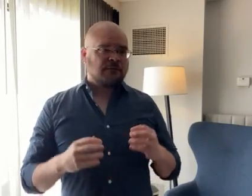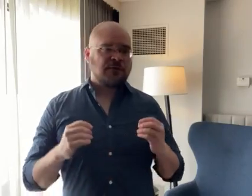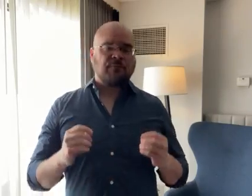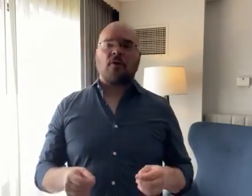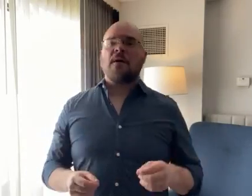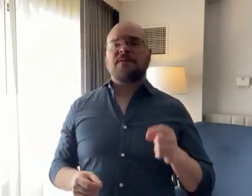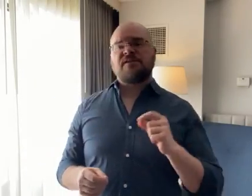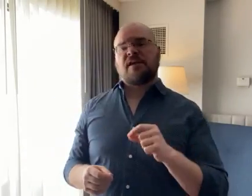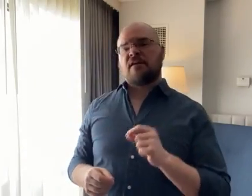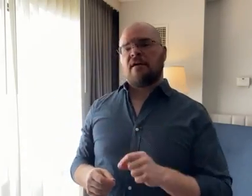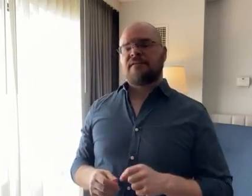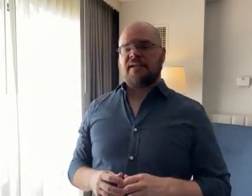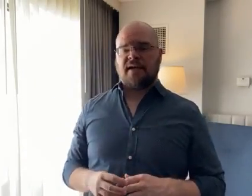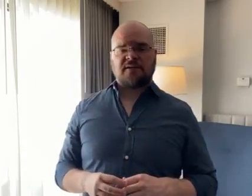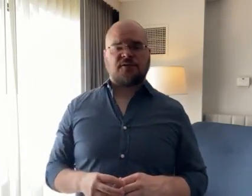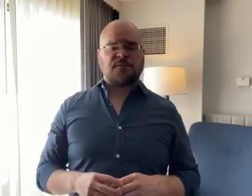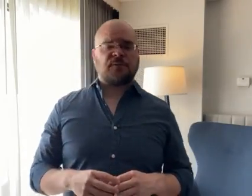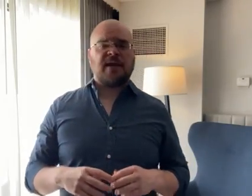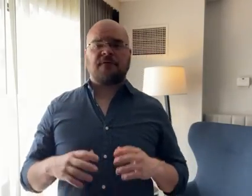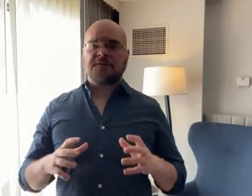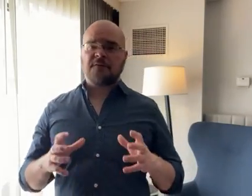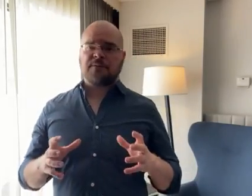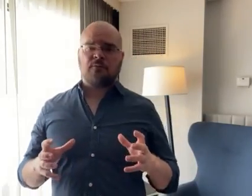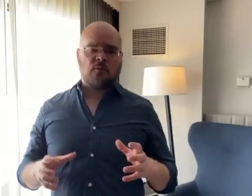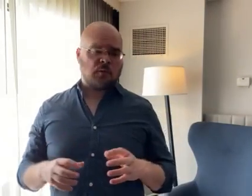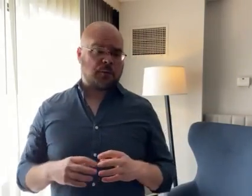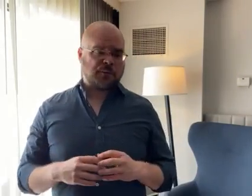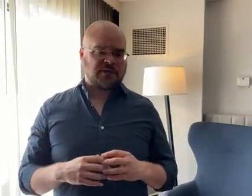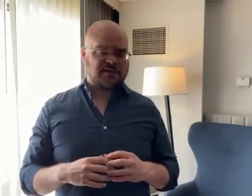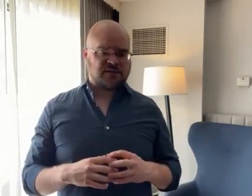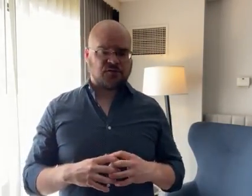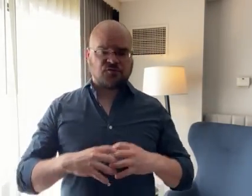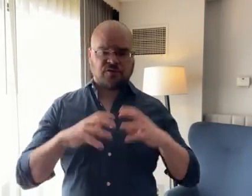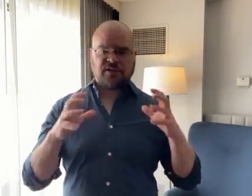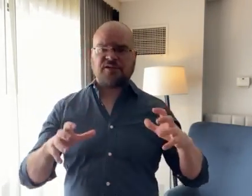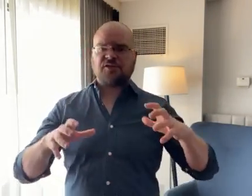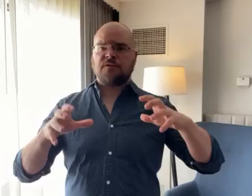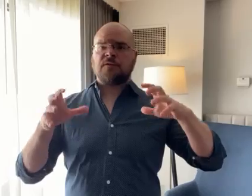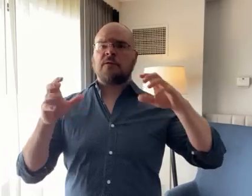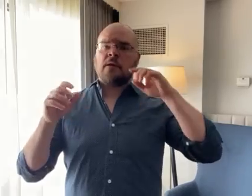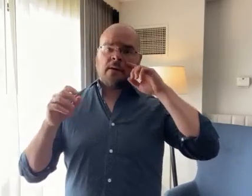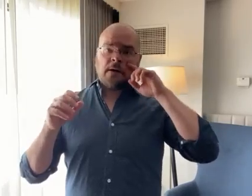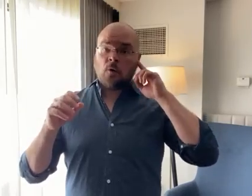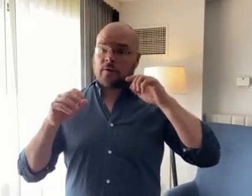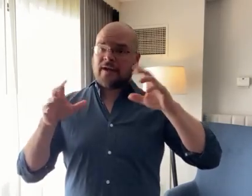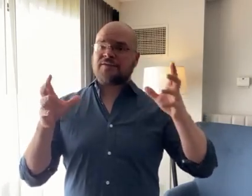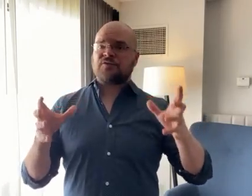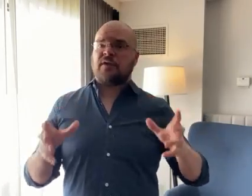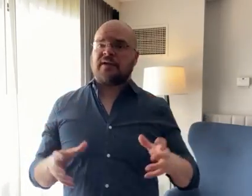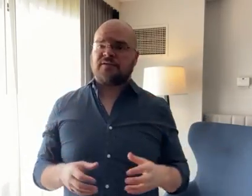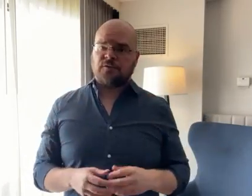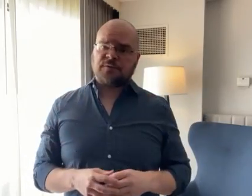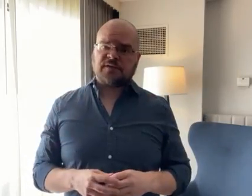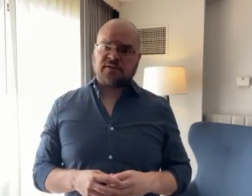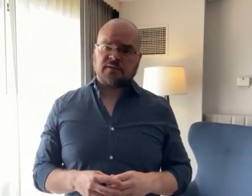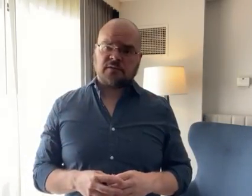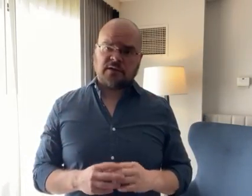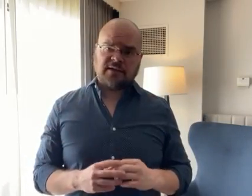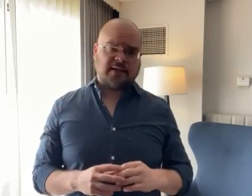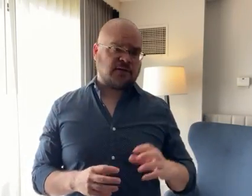For the Brahms and Tchaikovsky excerpts, we have a little bit more what we would consider traditional orchestral excerpts, in that they